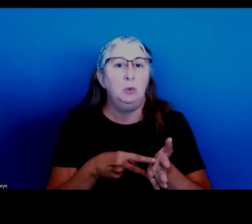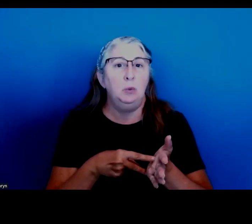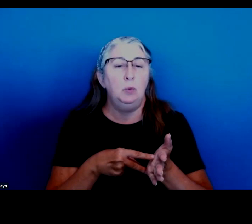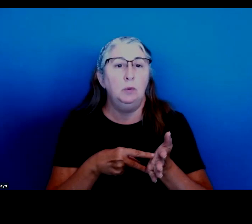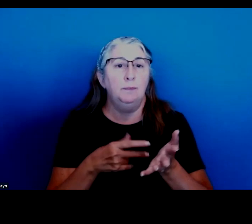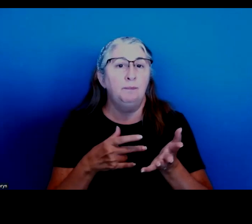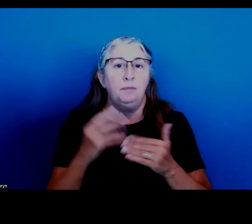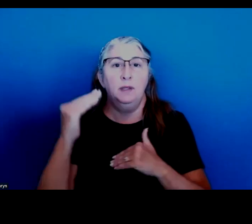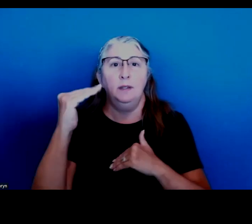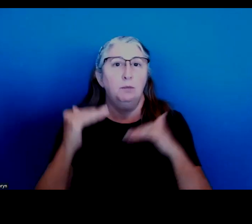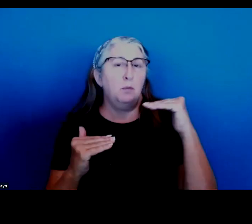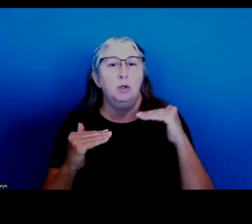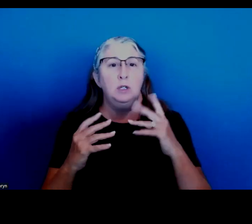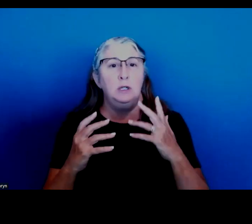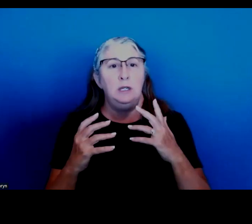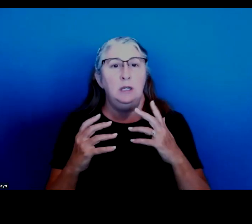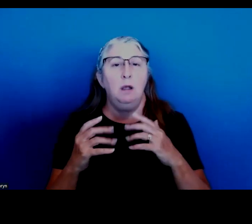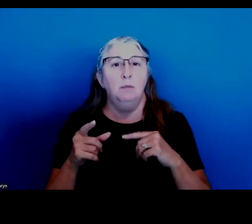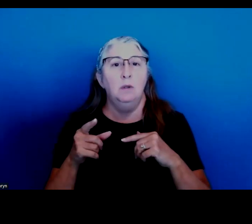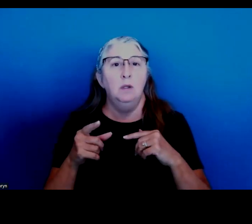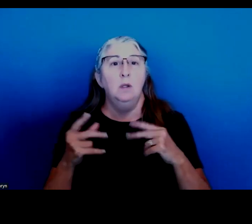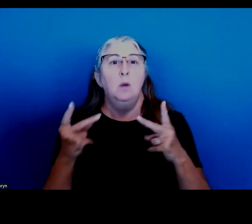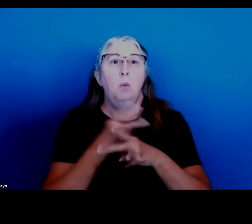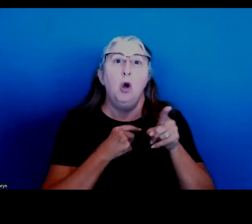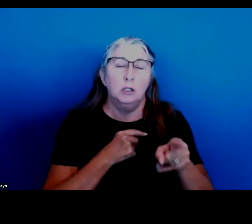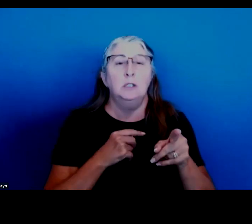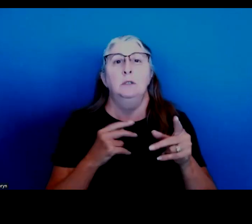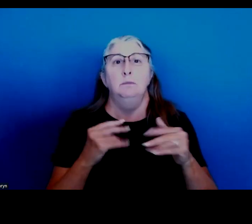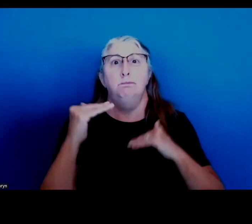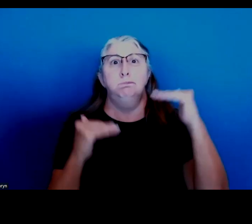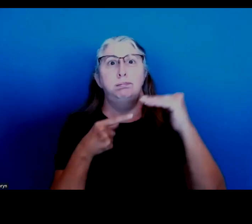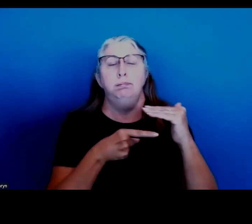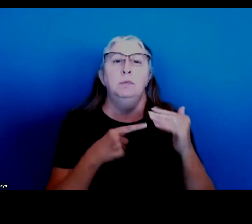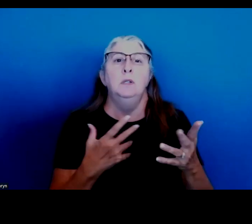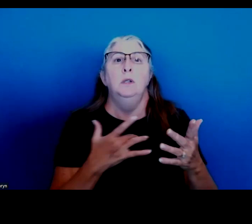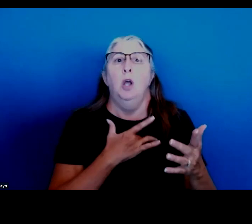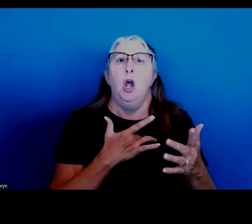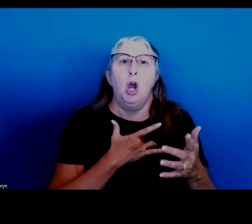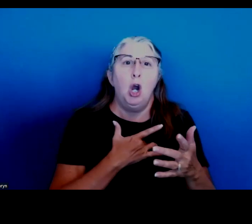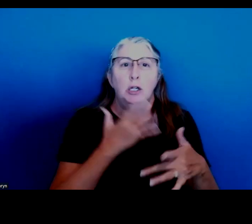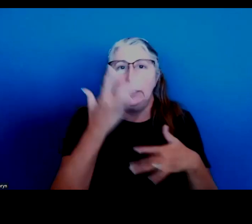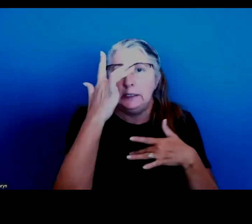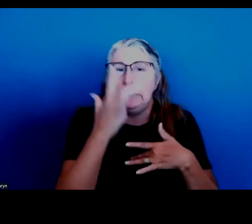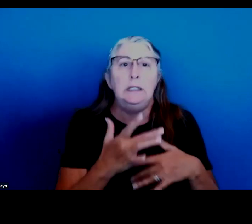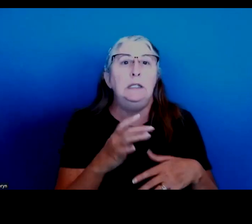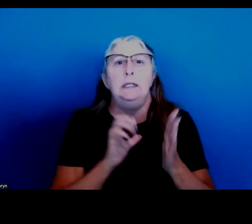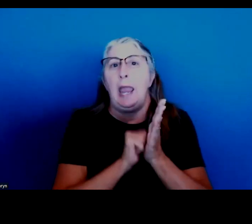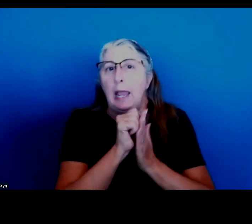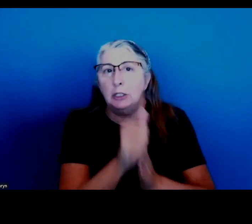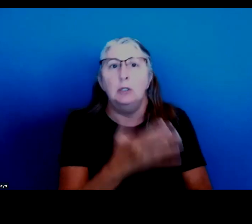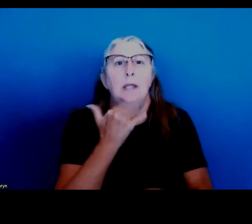disproportionately high rates of heart disease, of diabetes and cancer, and a life expectancy that